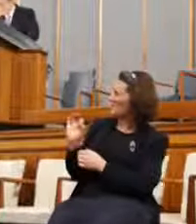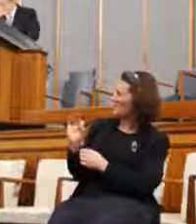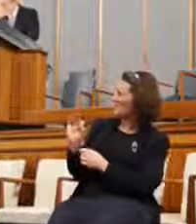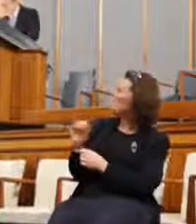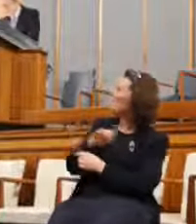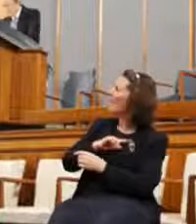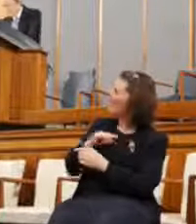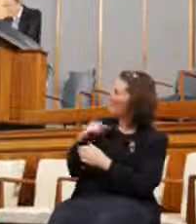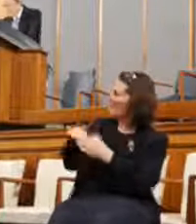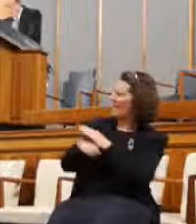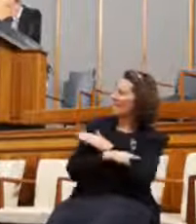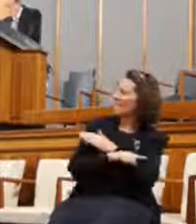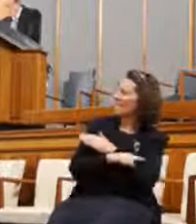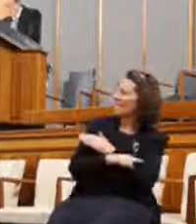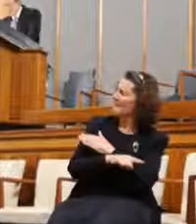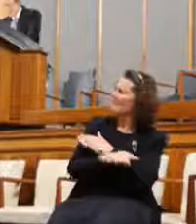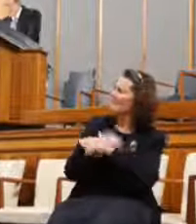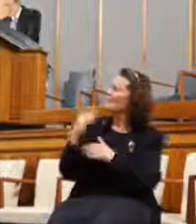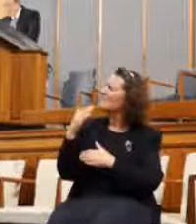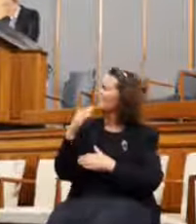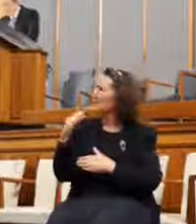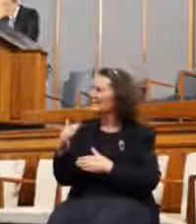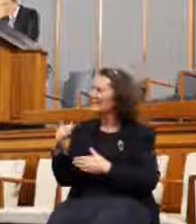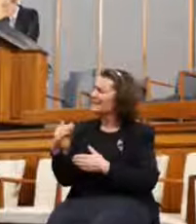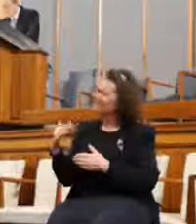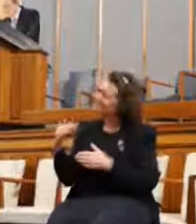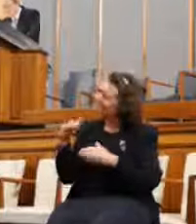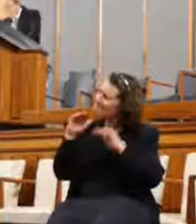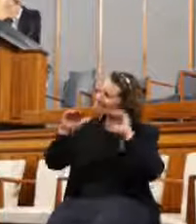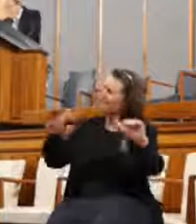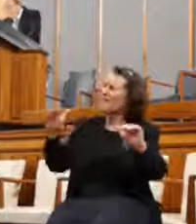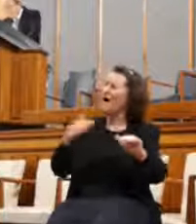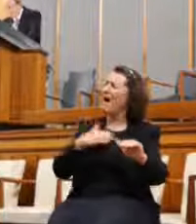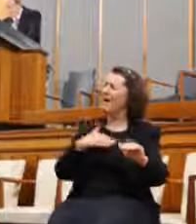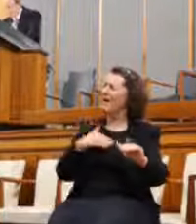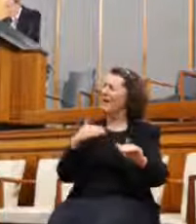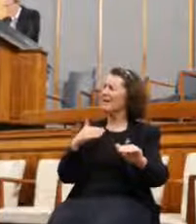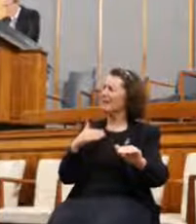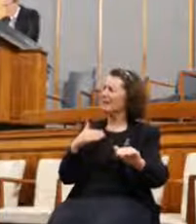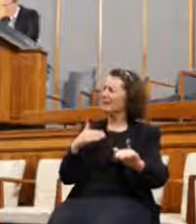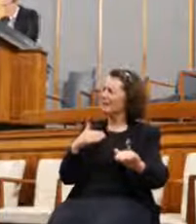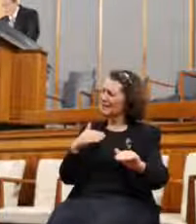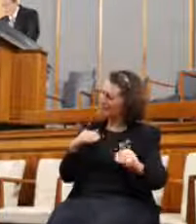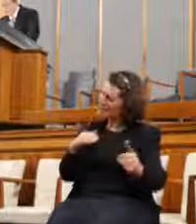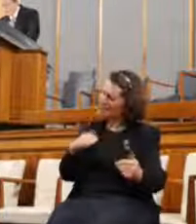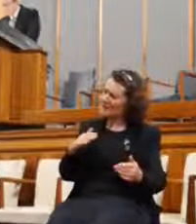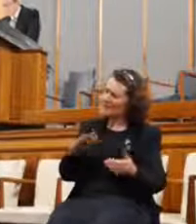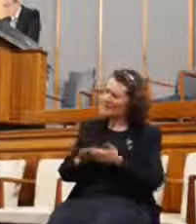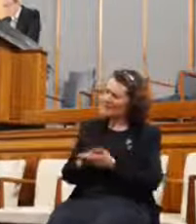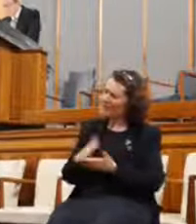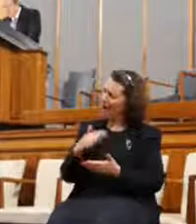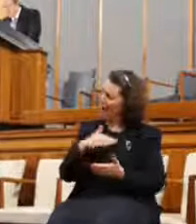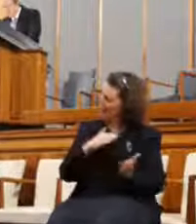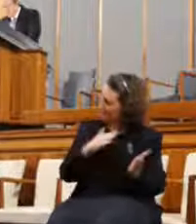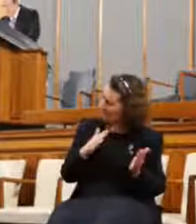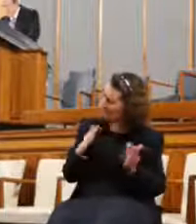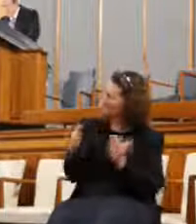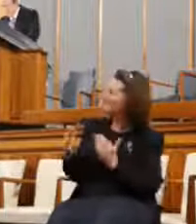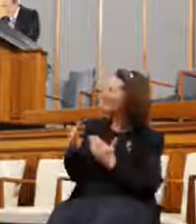our hearts that we shall yearn for thee and long for thee and the forgiveness that comes with believing